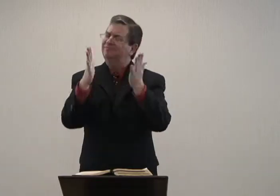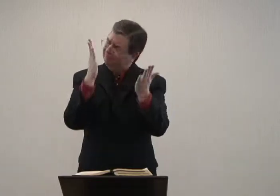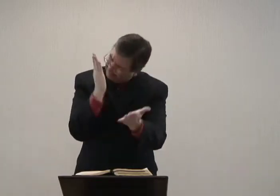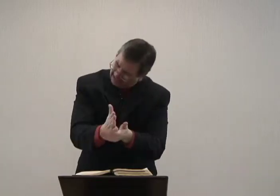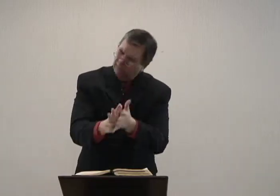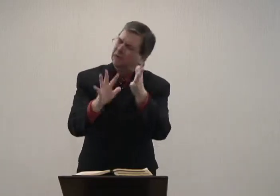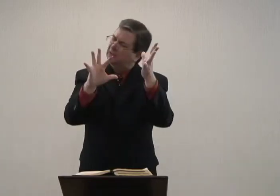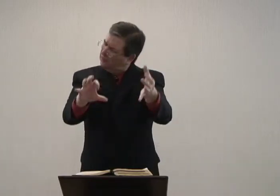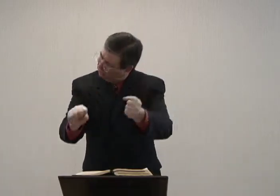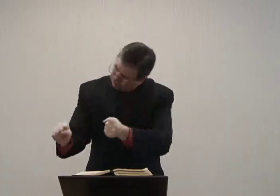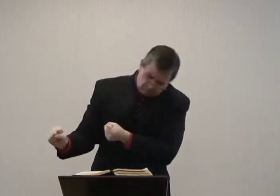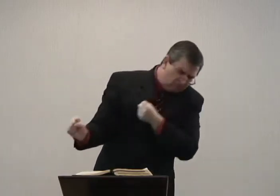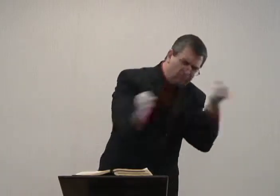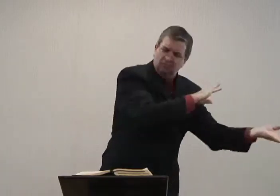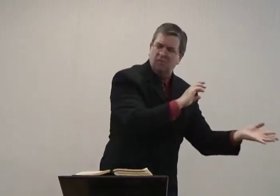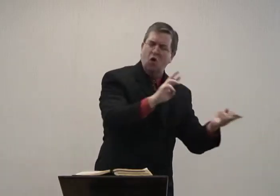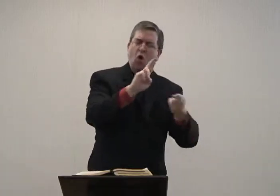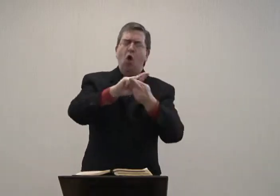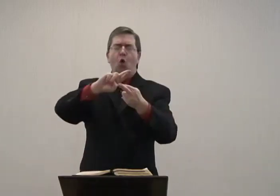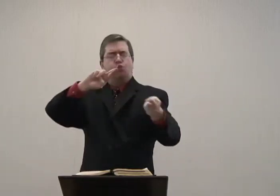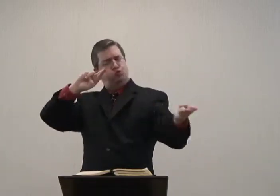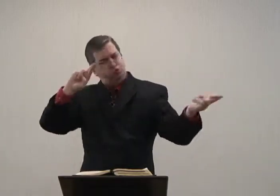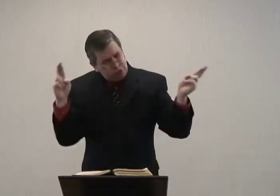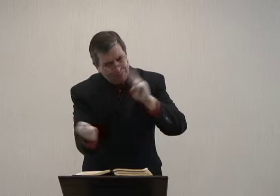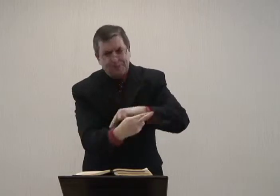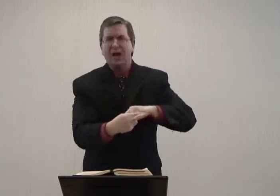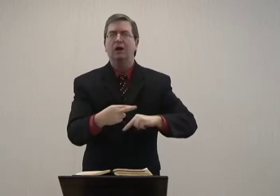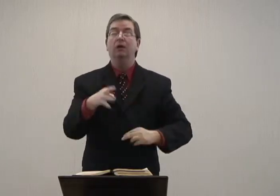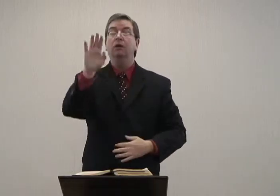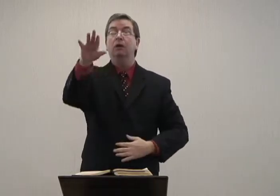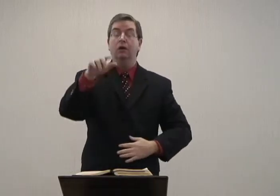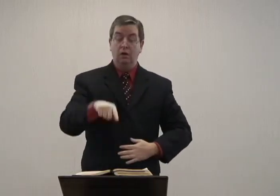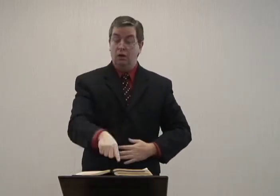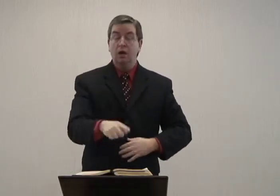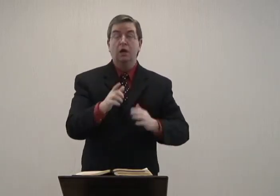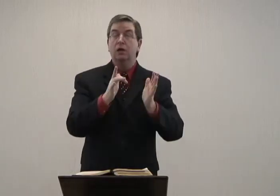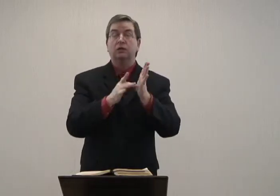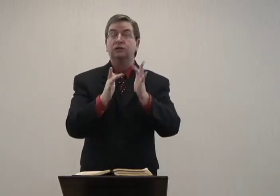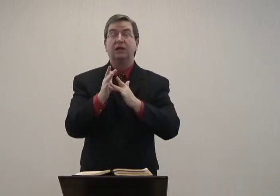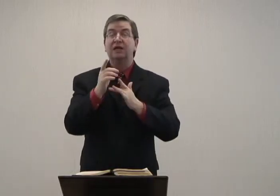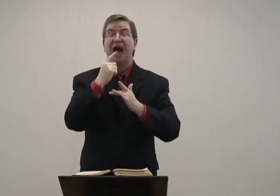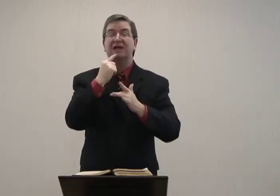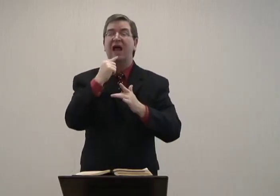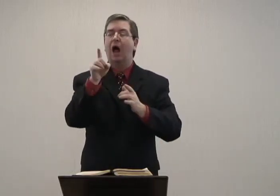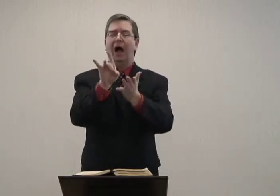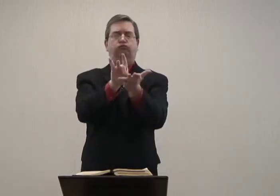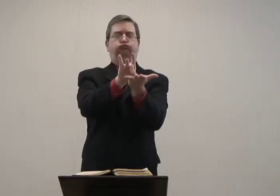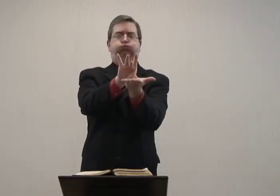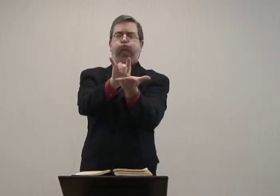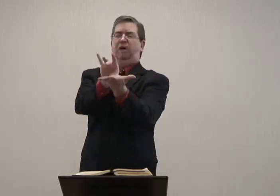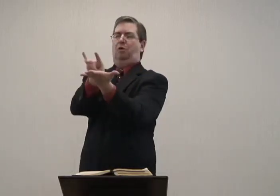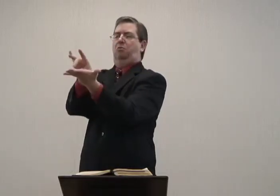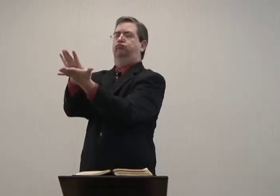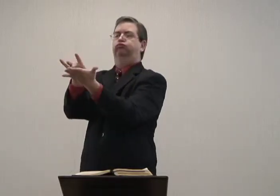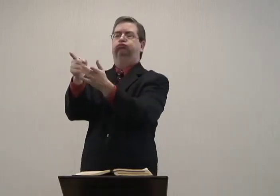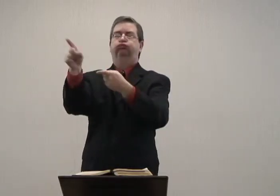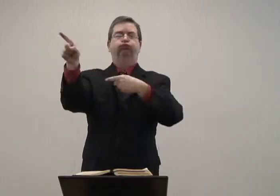things, and help them stop. with me, Repent. Jesus did not say, he didn't